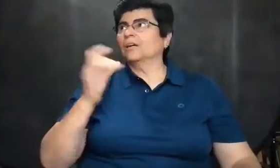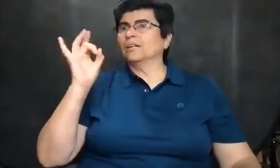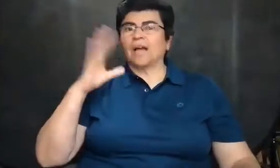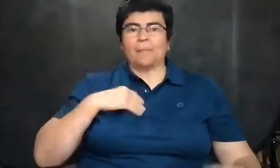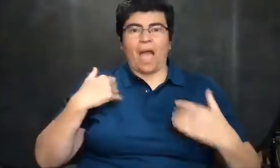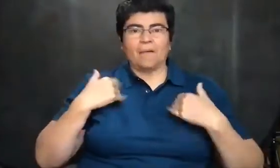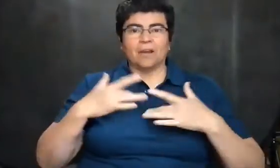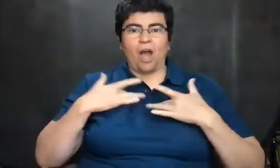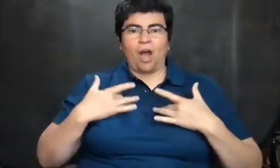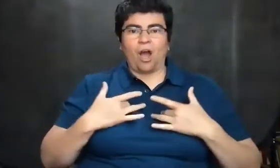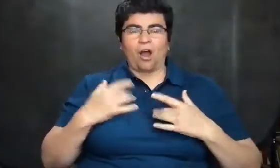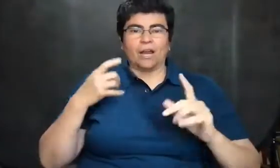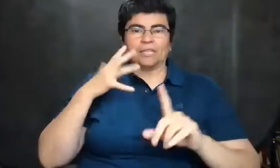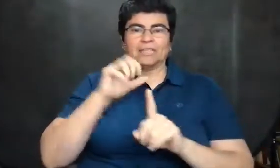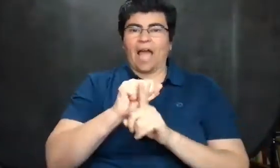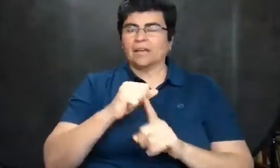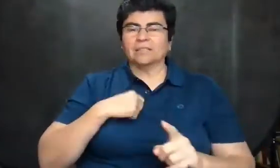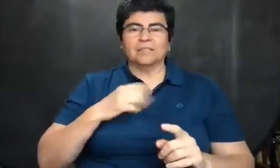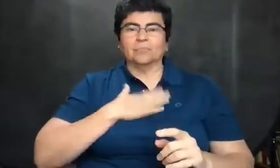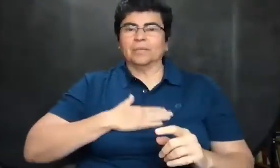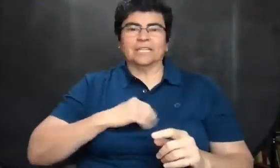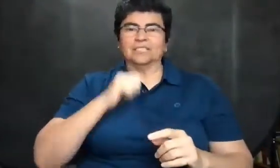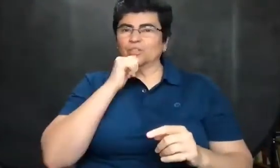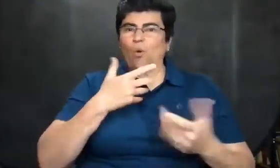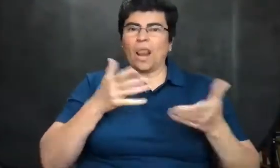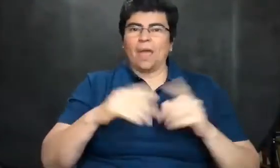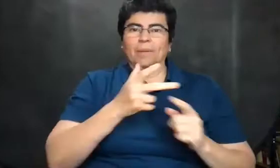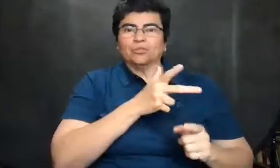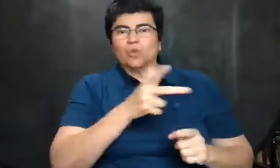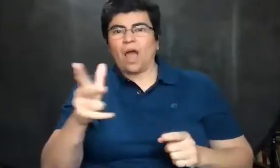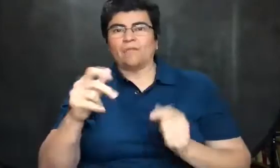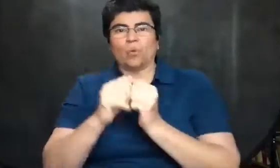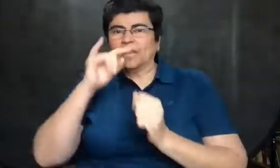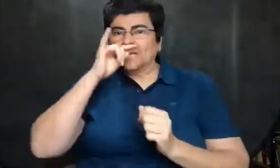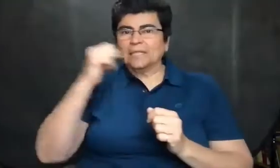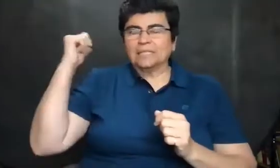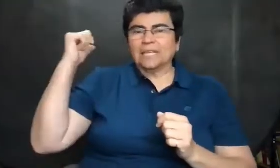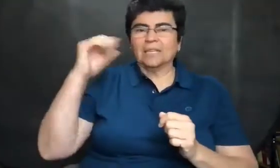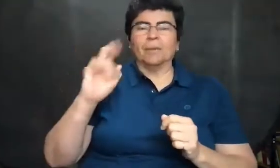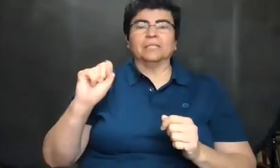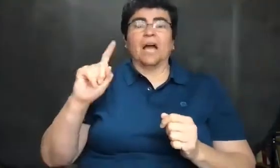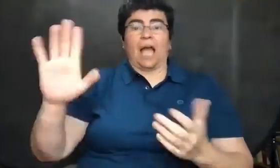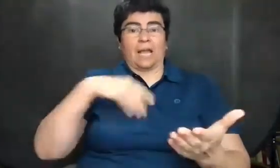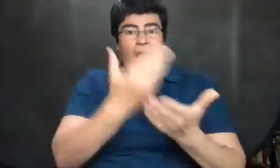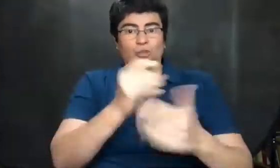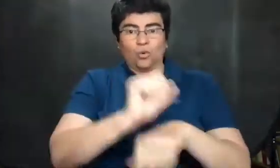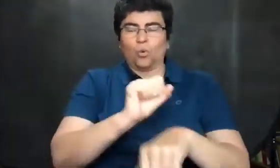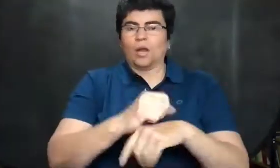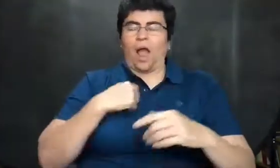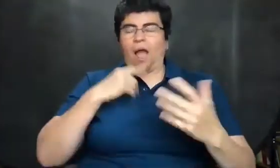Please, God, don't let me go off the road with all these kids on this bus. And I made it to work, and I collapsed. And the next thing I remember is waking up in the